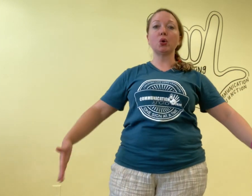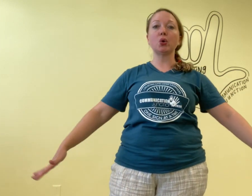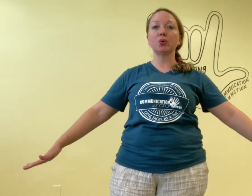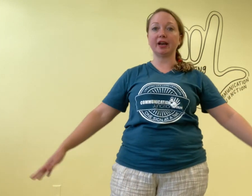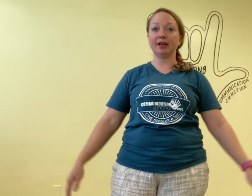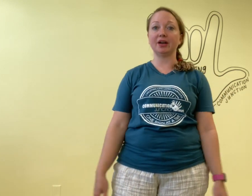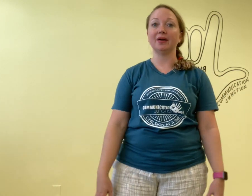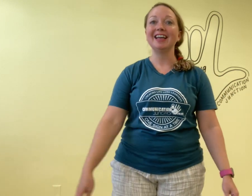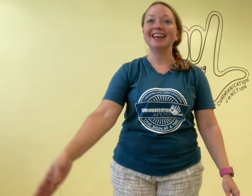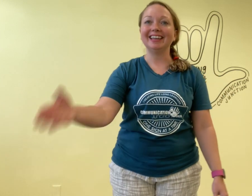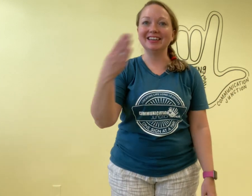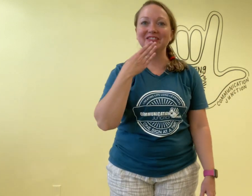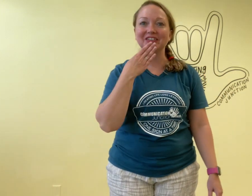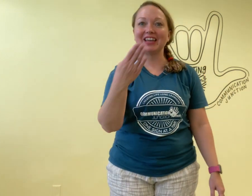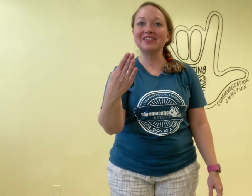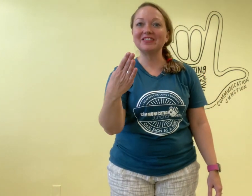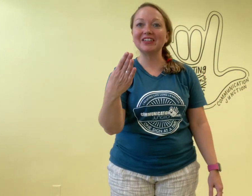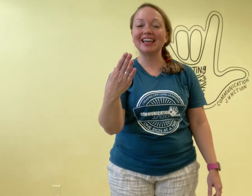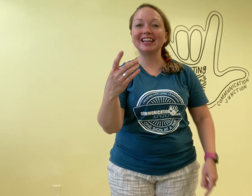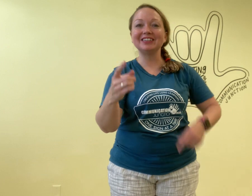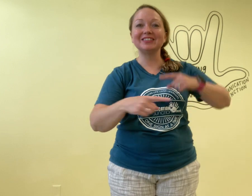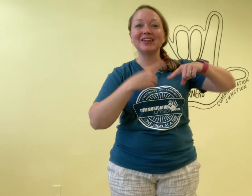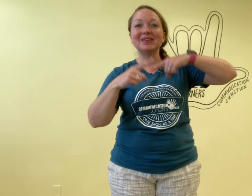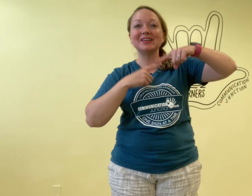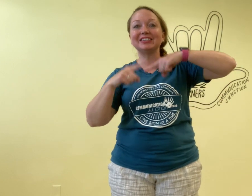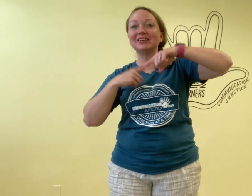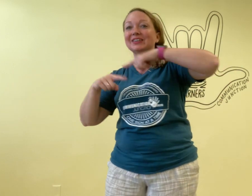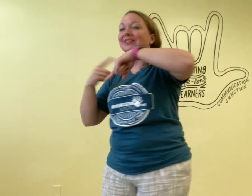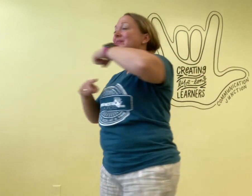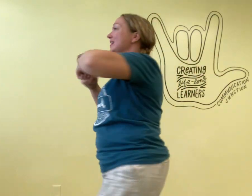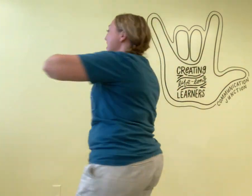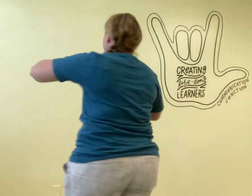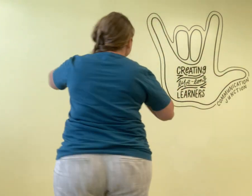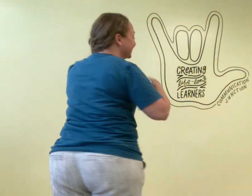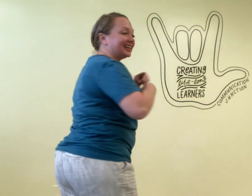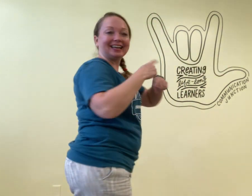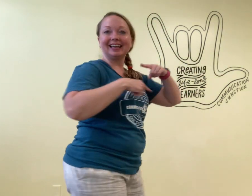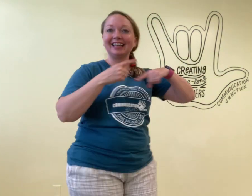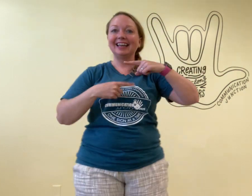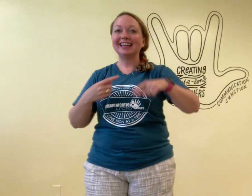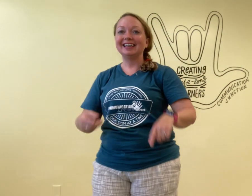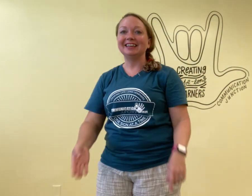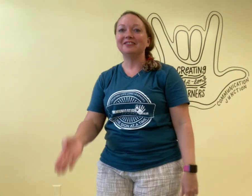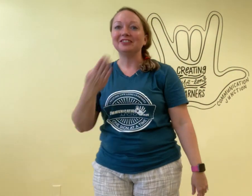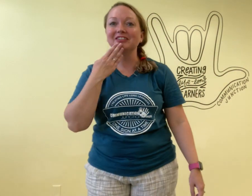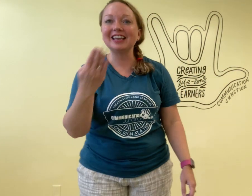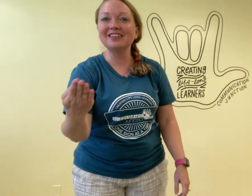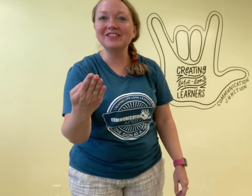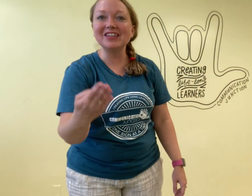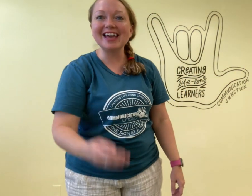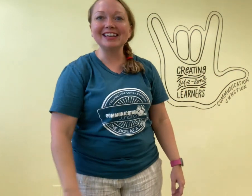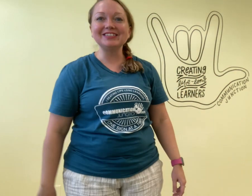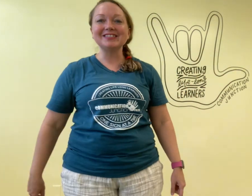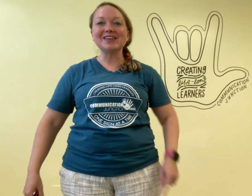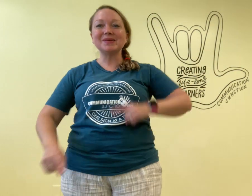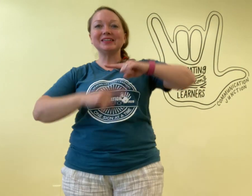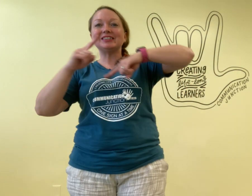Ready? Here we go. If you're thankful and you know it, turn around. If you're thankful and you know it,